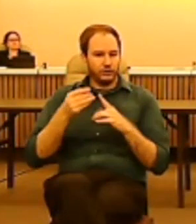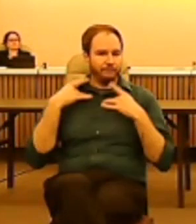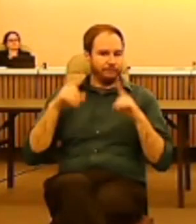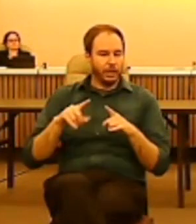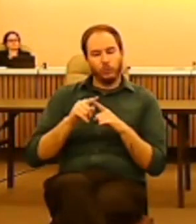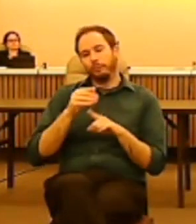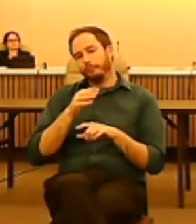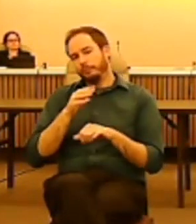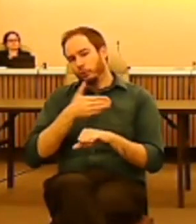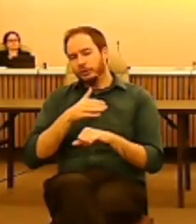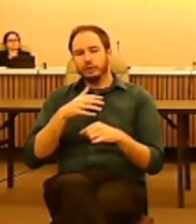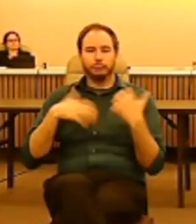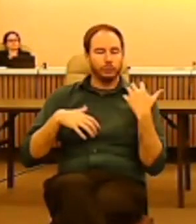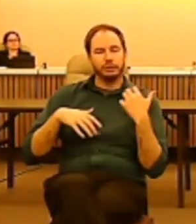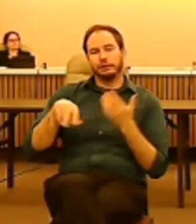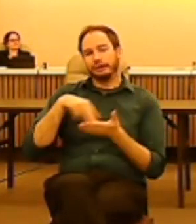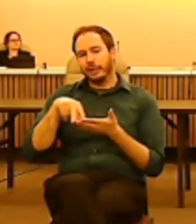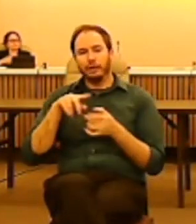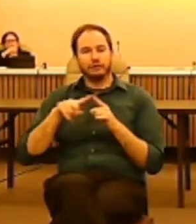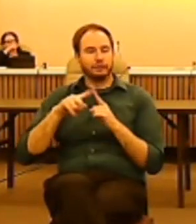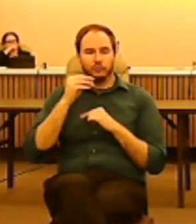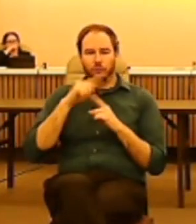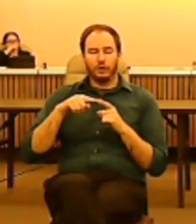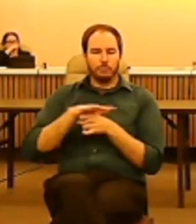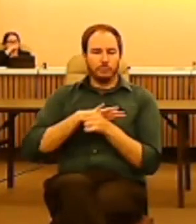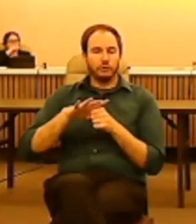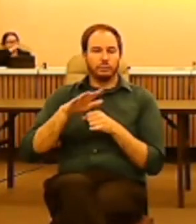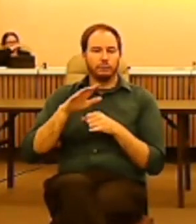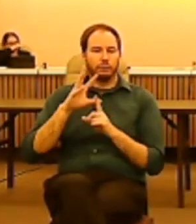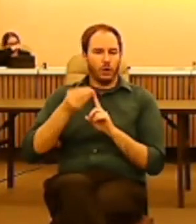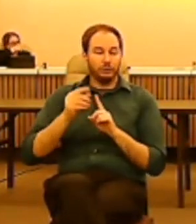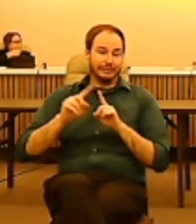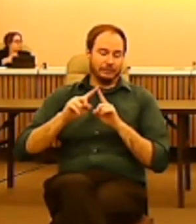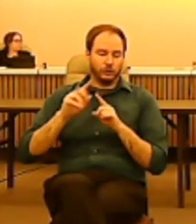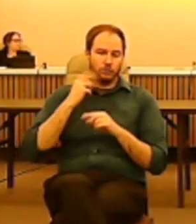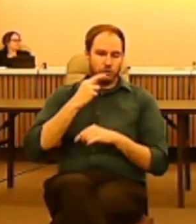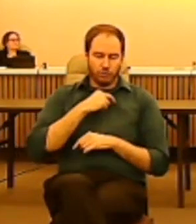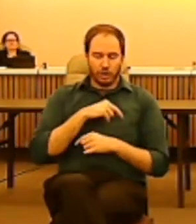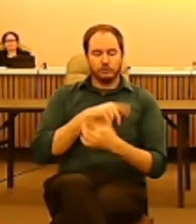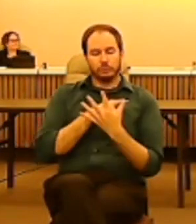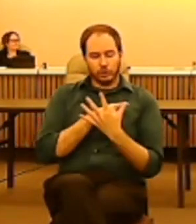music, dancing, and food from local cultural restaurants. Awesome. Anything else?